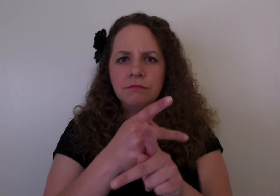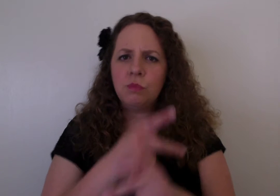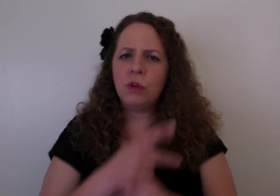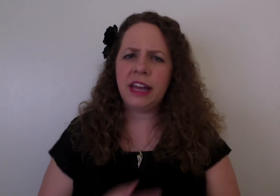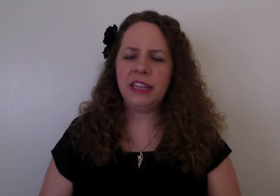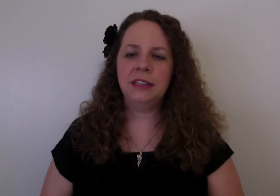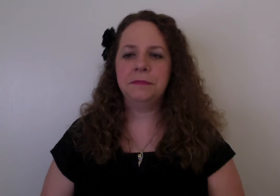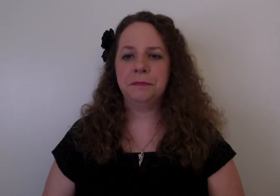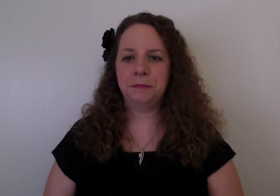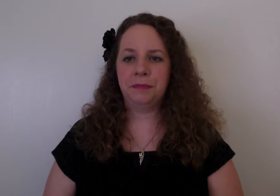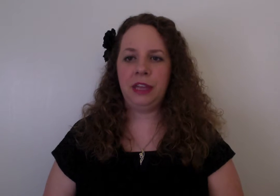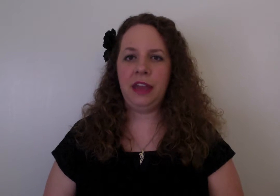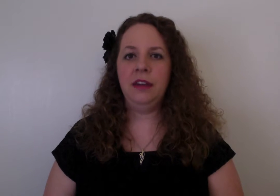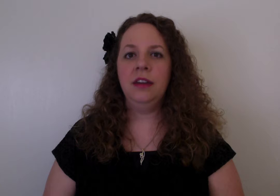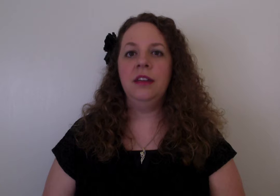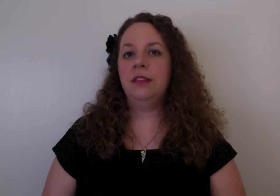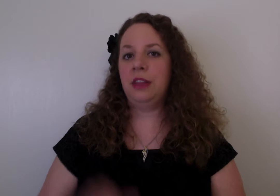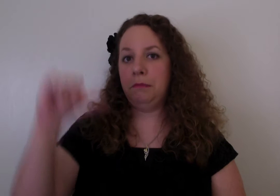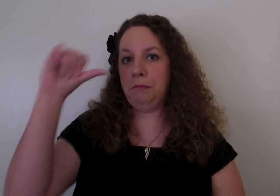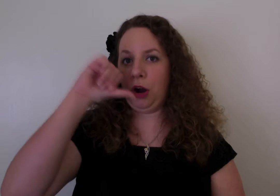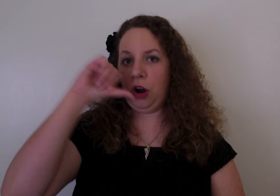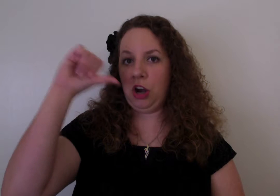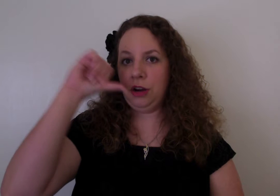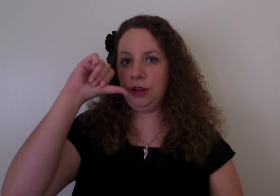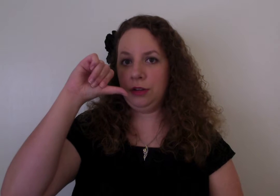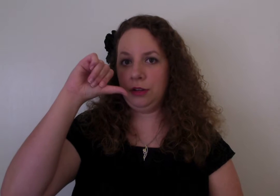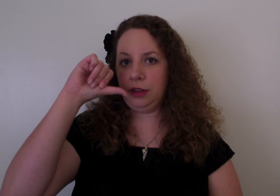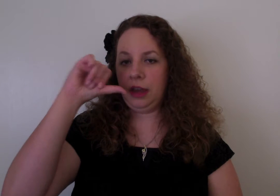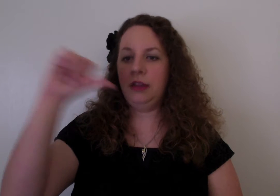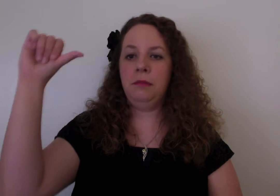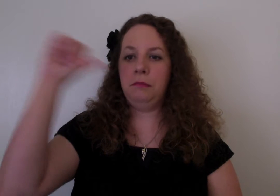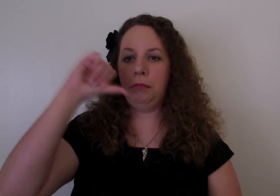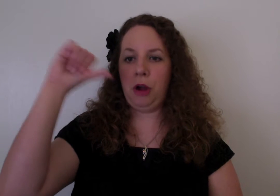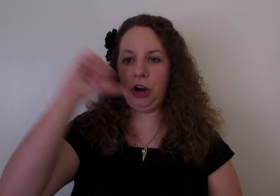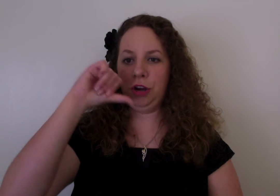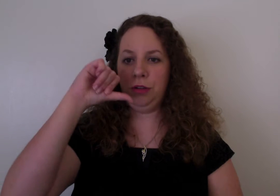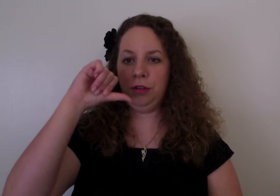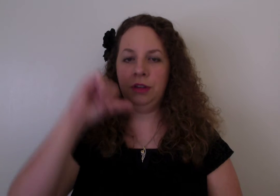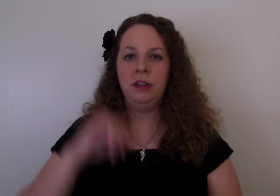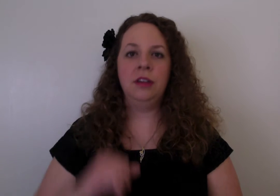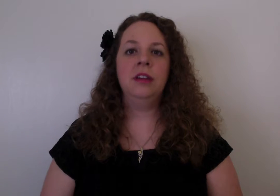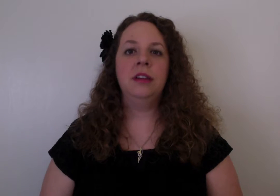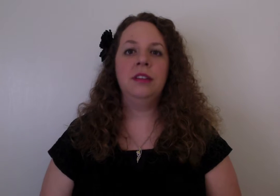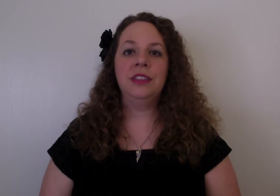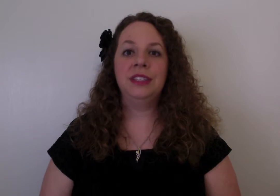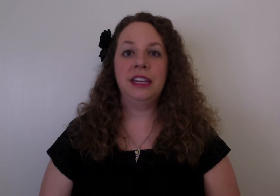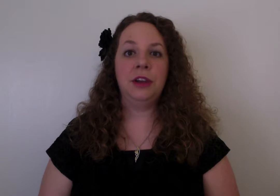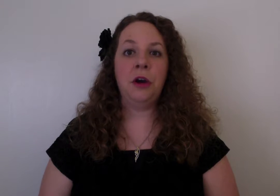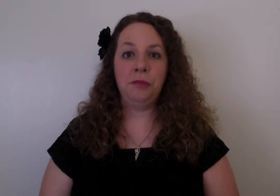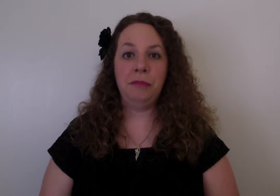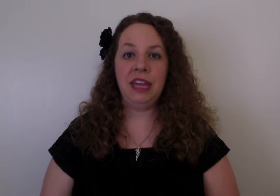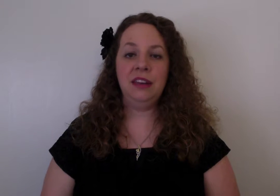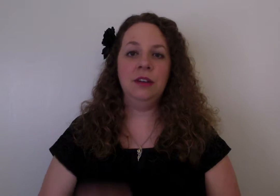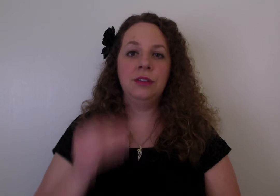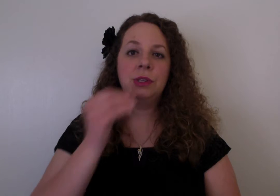What kind? Okay. Then bar. Bar. Bar. Then the sign home made, so